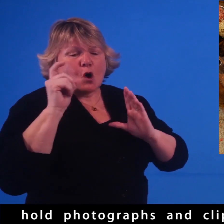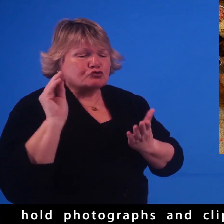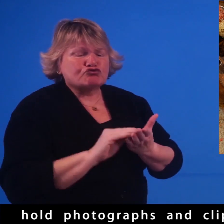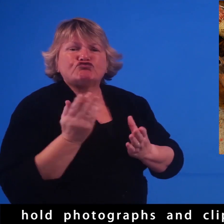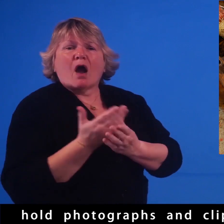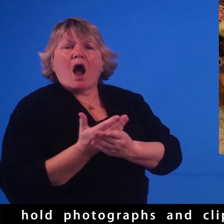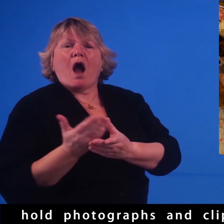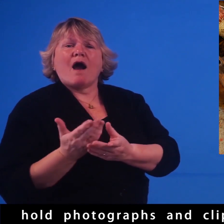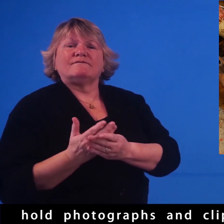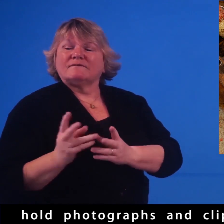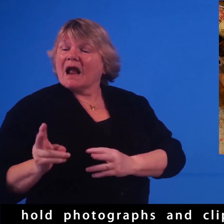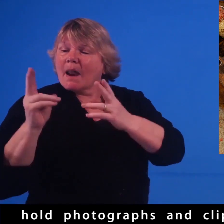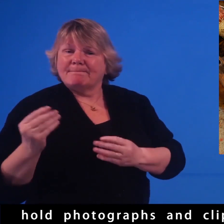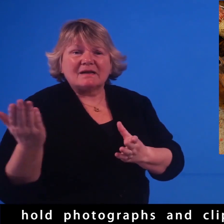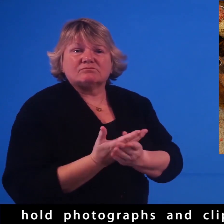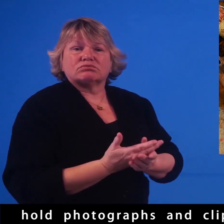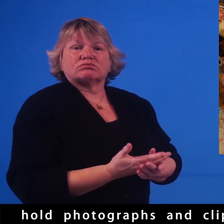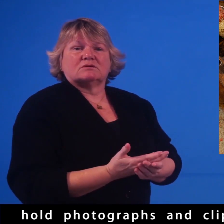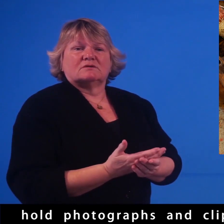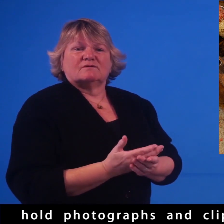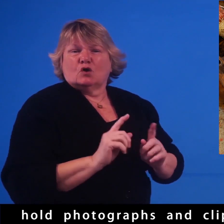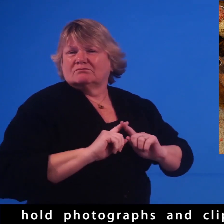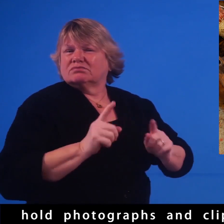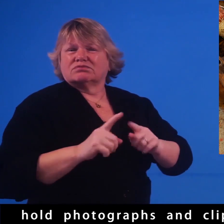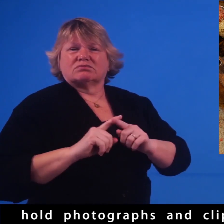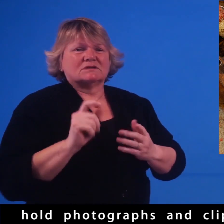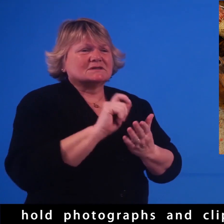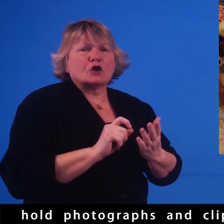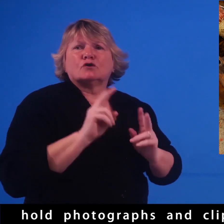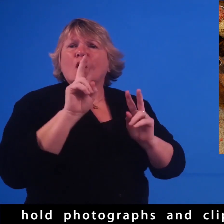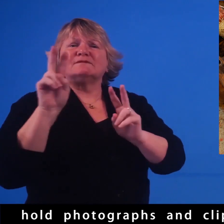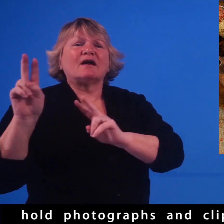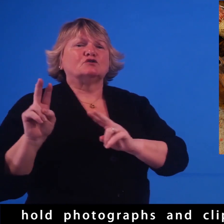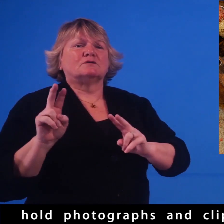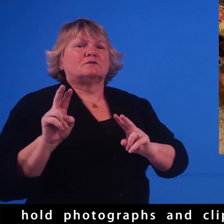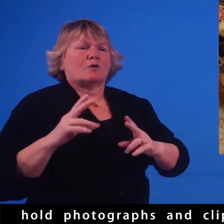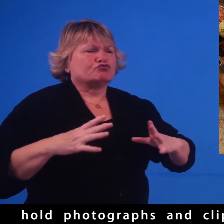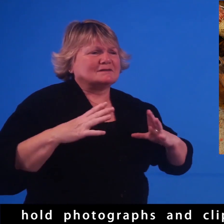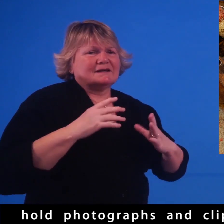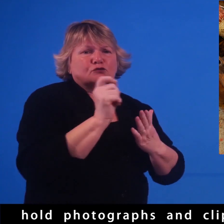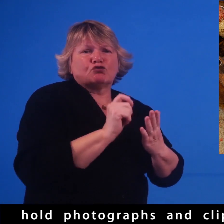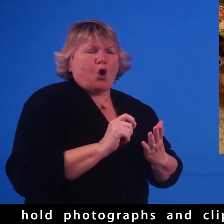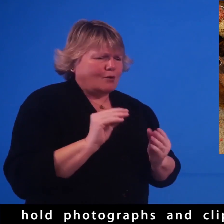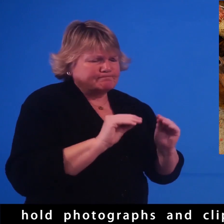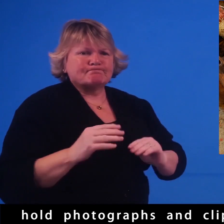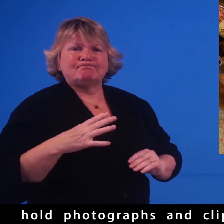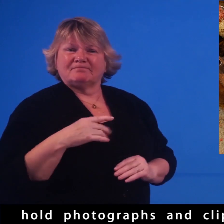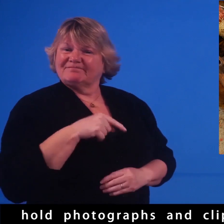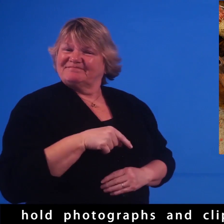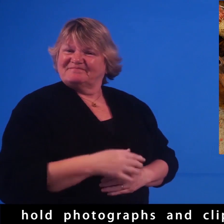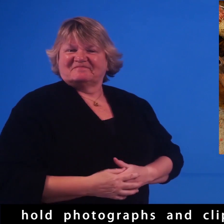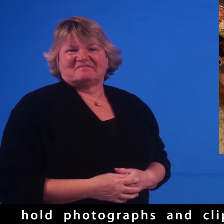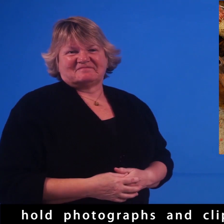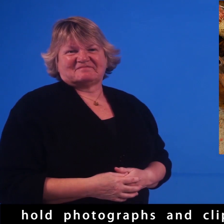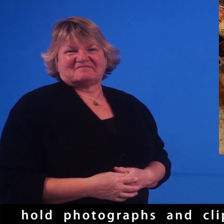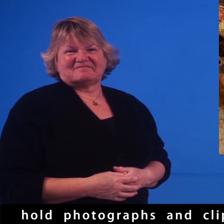hold photographs and clippings, and for a multitude of sketched observations and preparatory drawings.